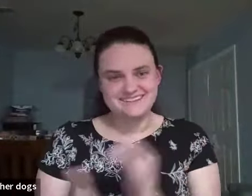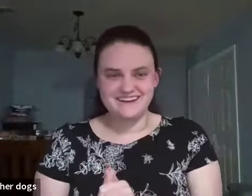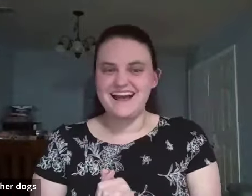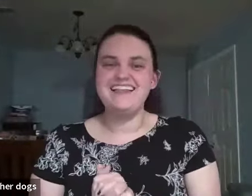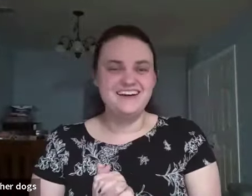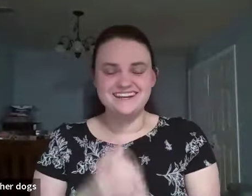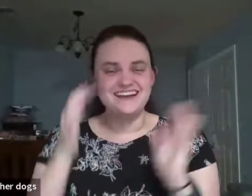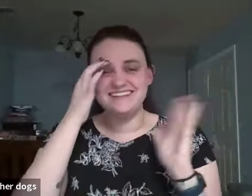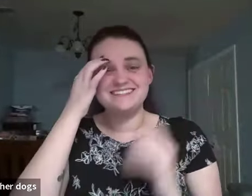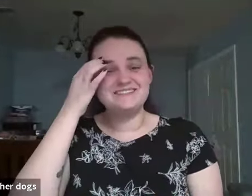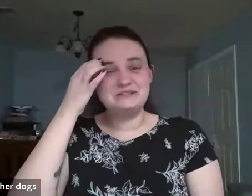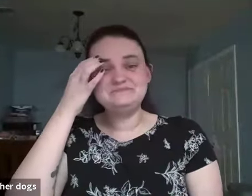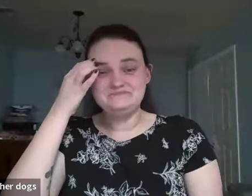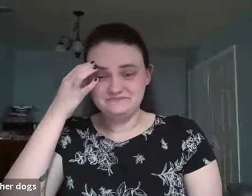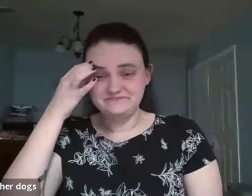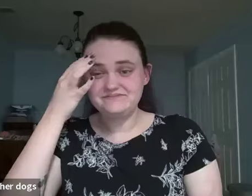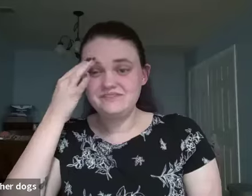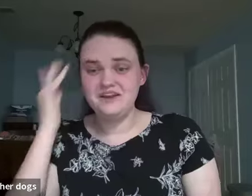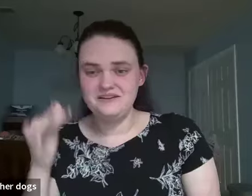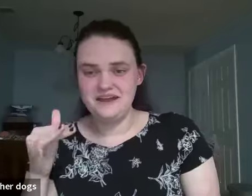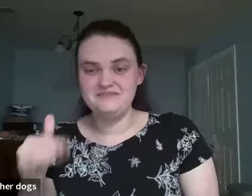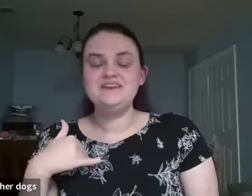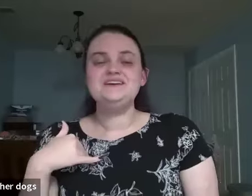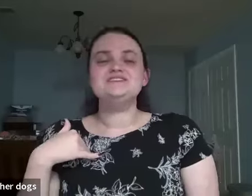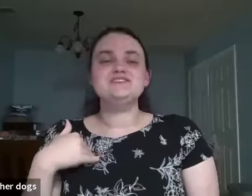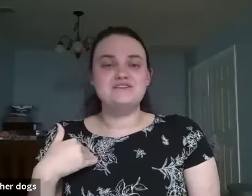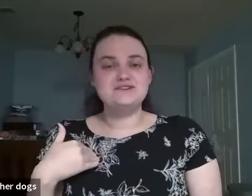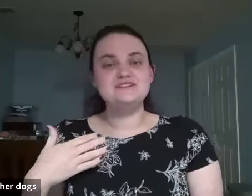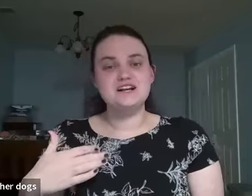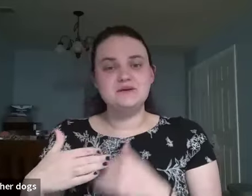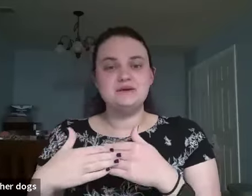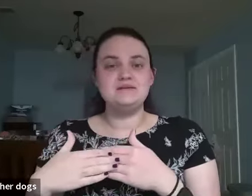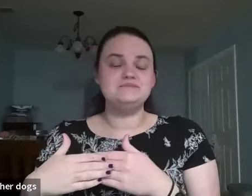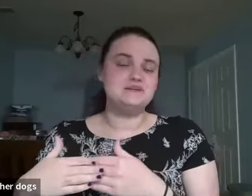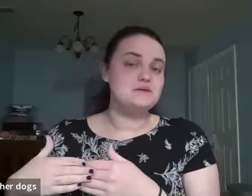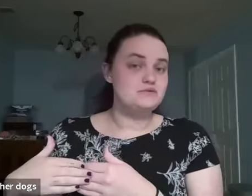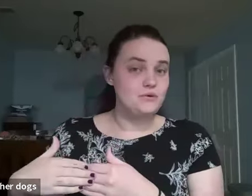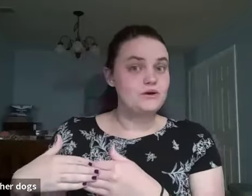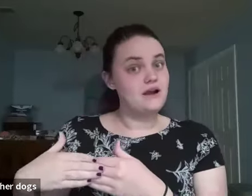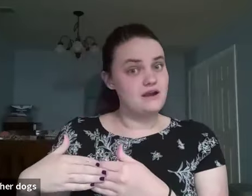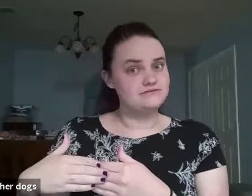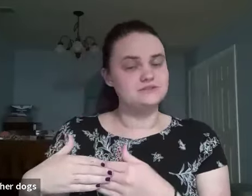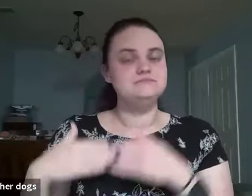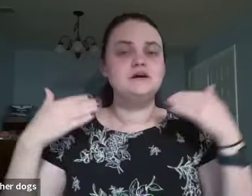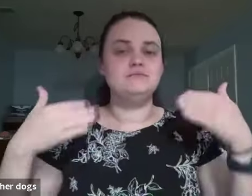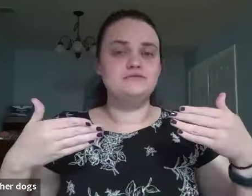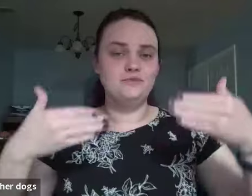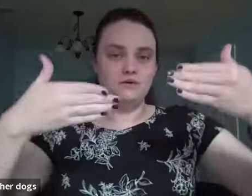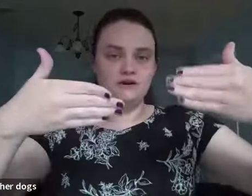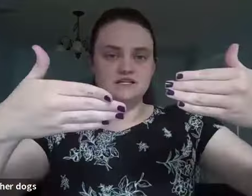fact there. I love it. I think it's so cool. Okay. So if you're going to talk about being something before or after, before is